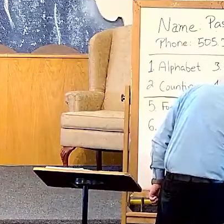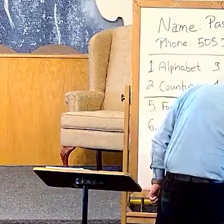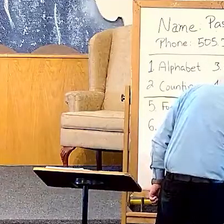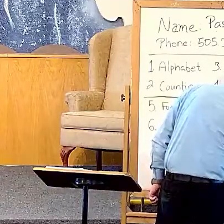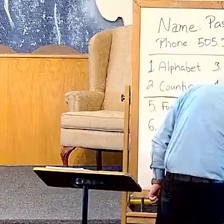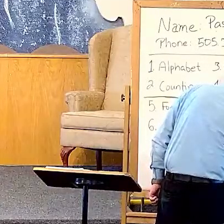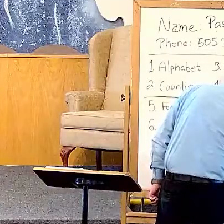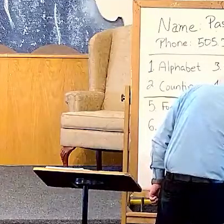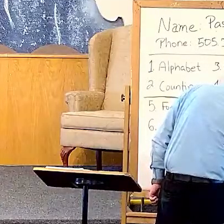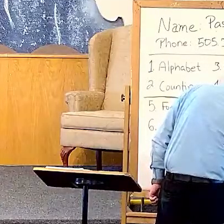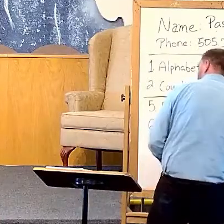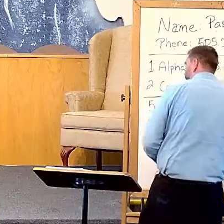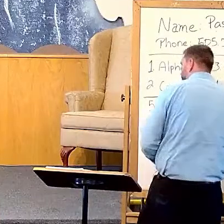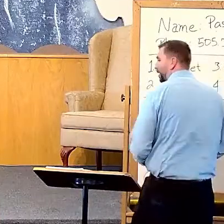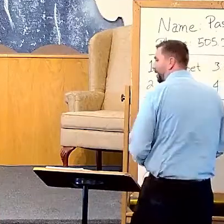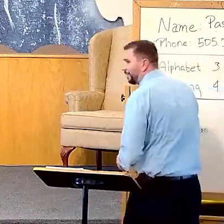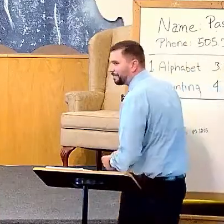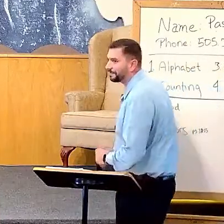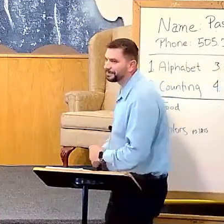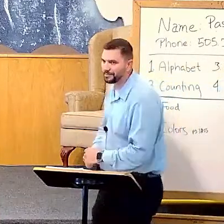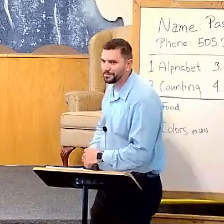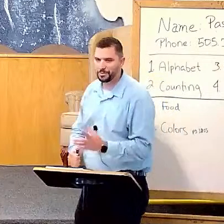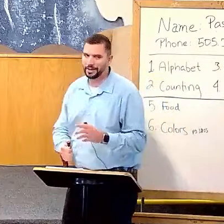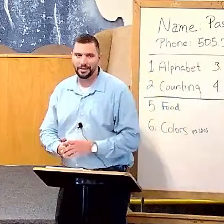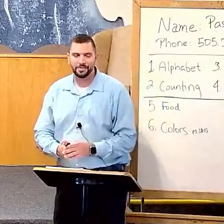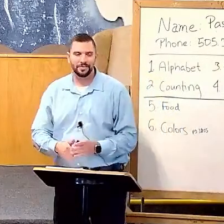And honestly, if you don't know it, spell it out. Yes, ma'am.